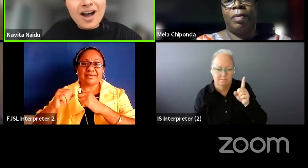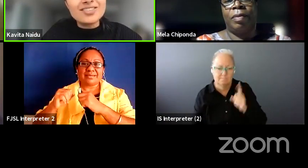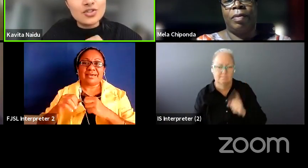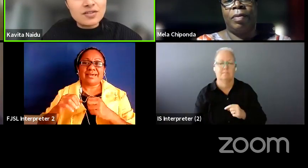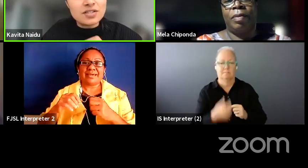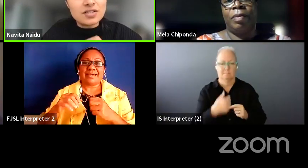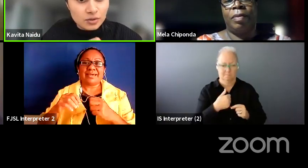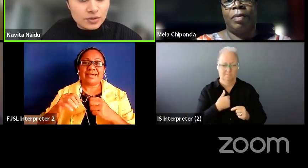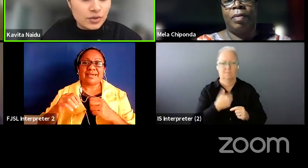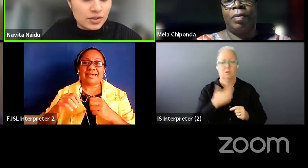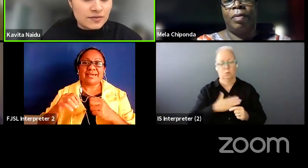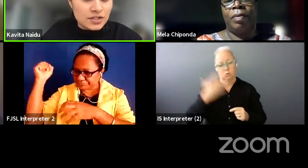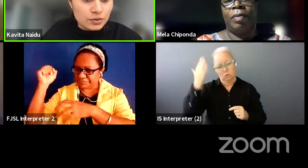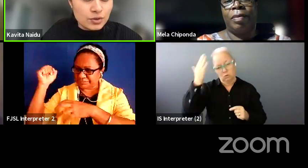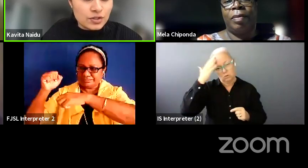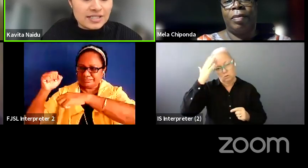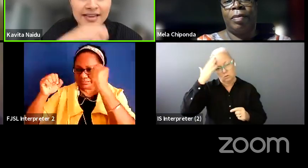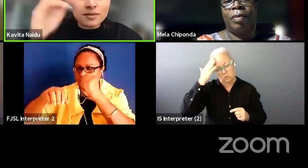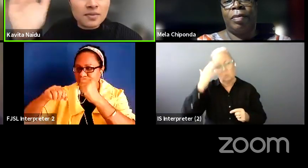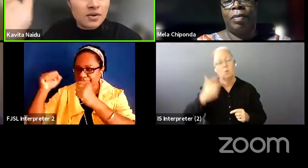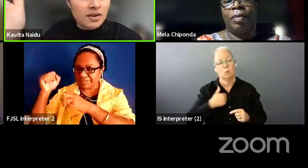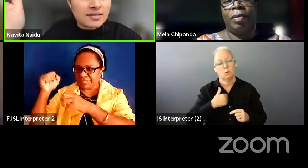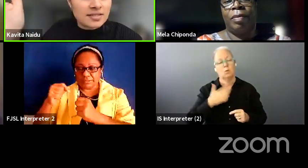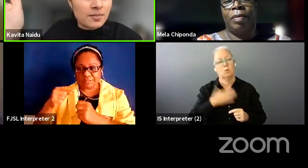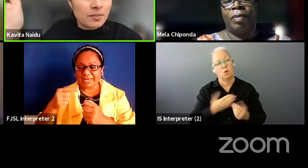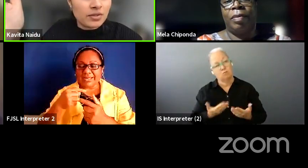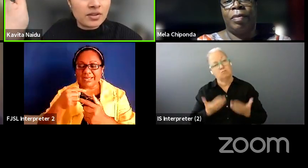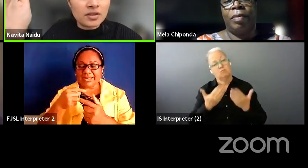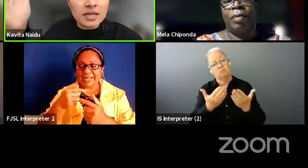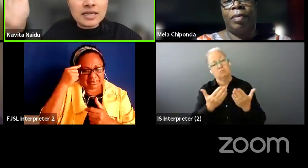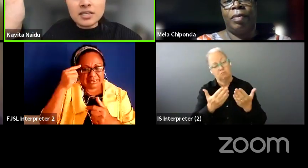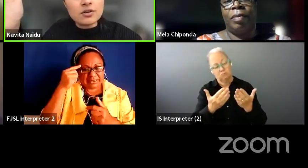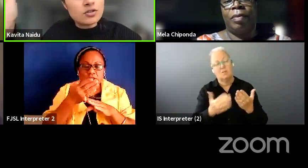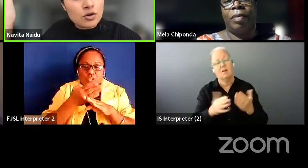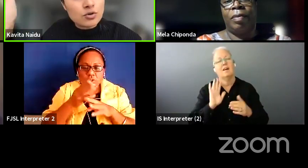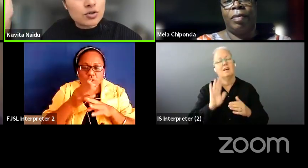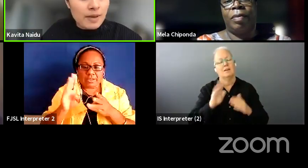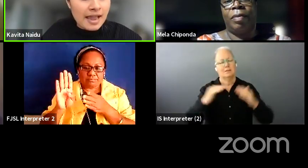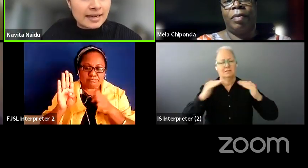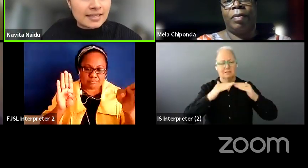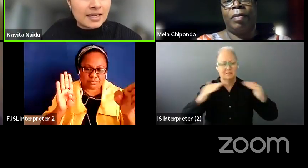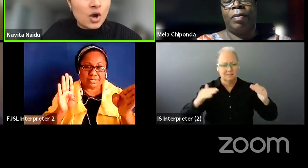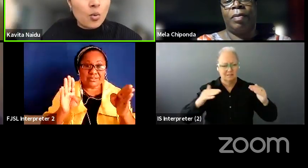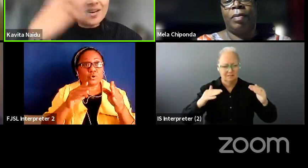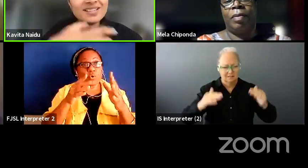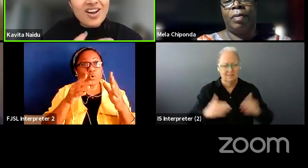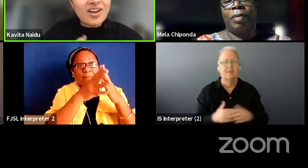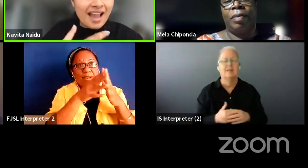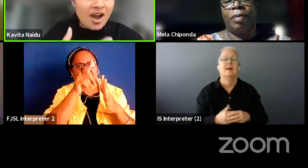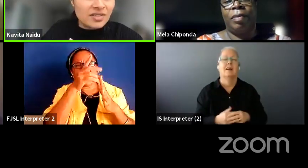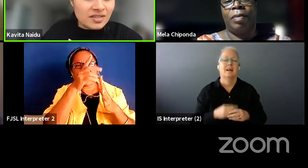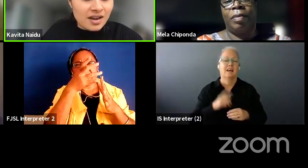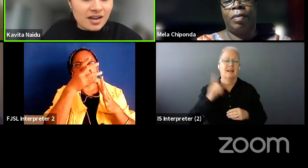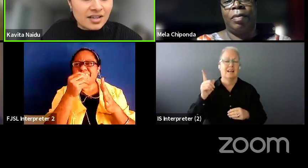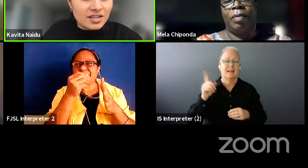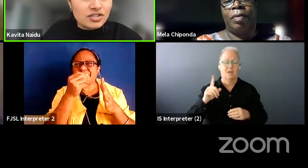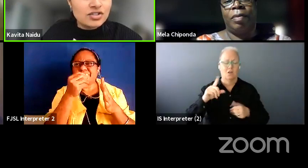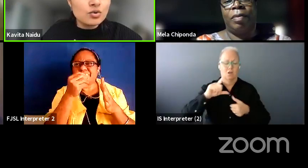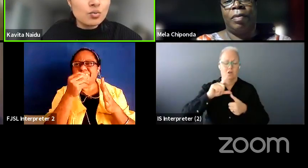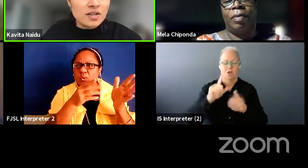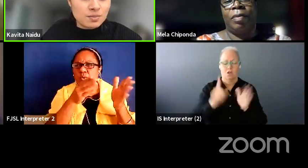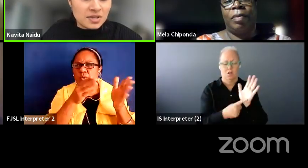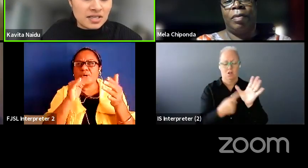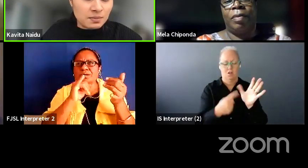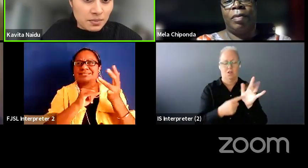know are just and alternative solutions. Latin America has come up with the eco-social pact. What is our counter